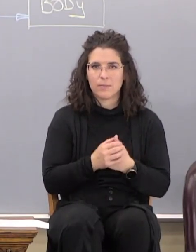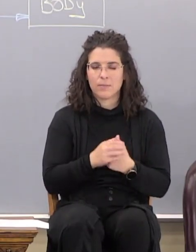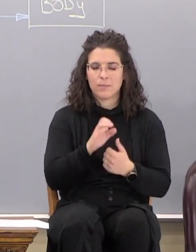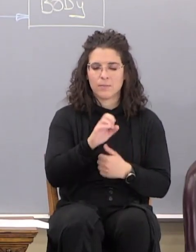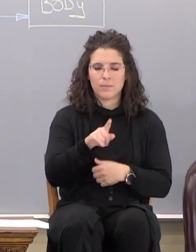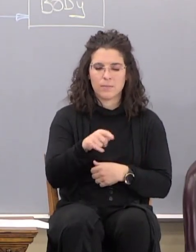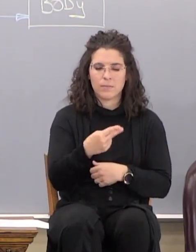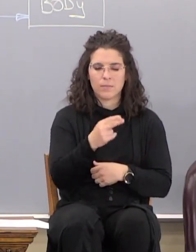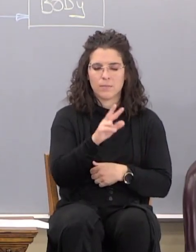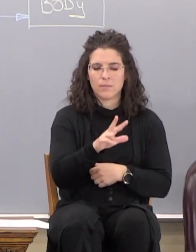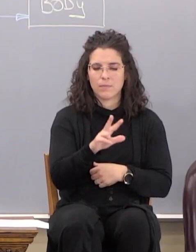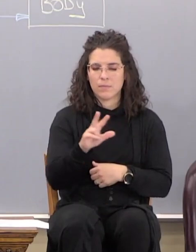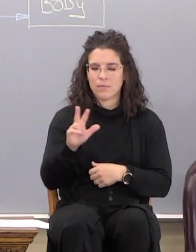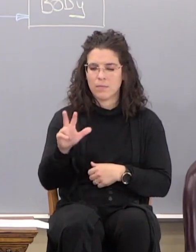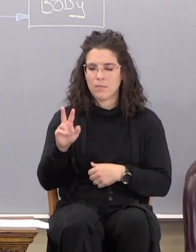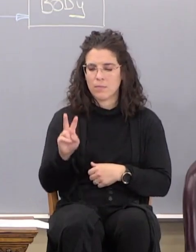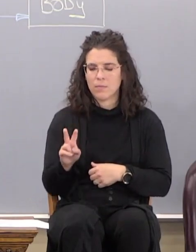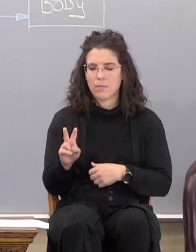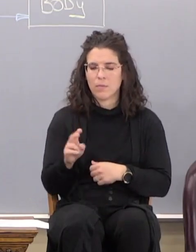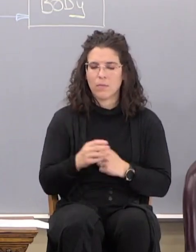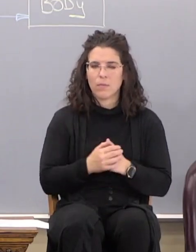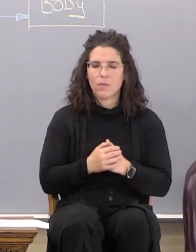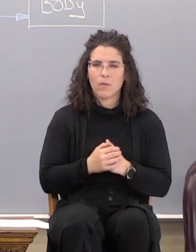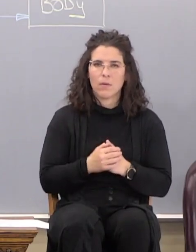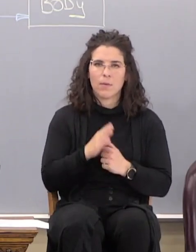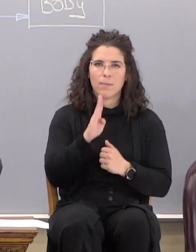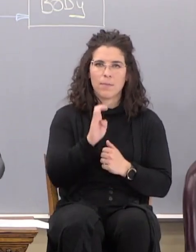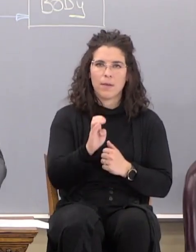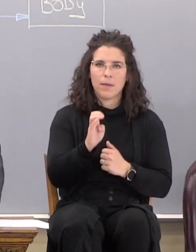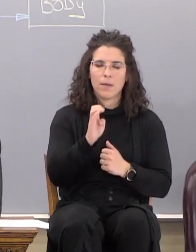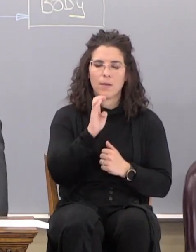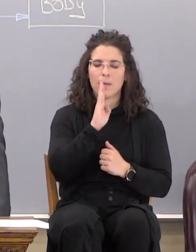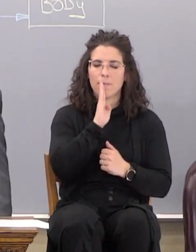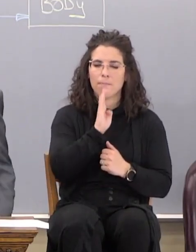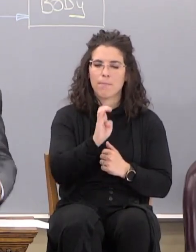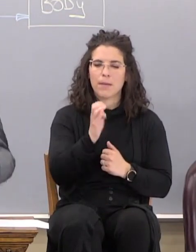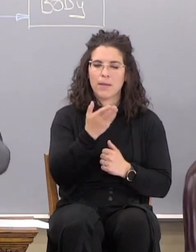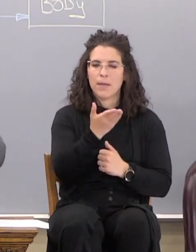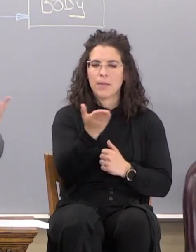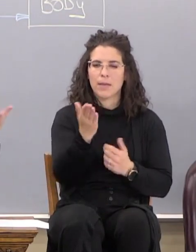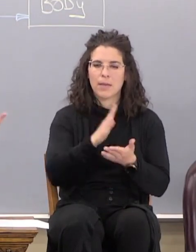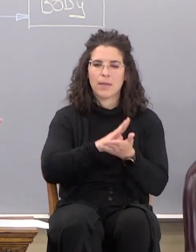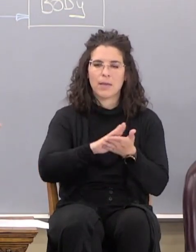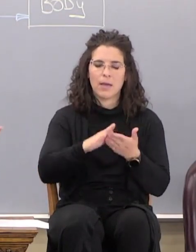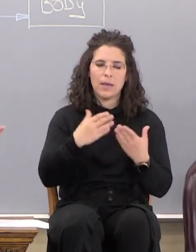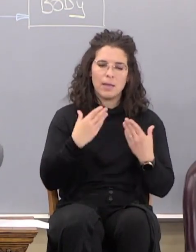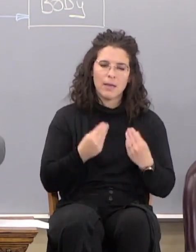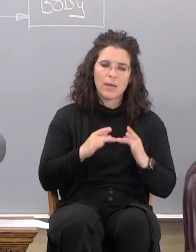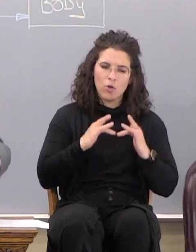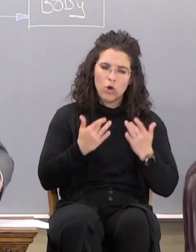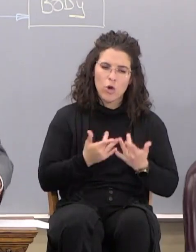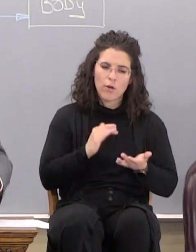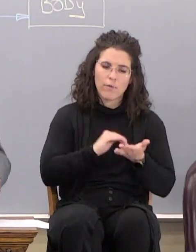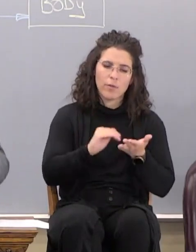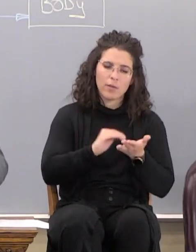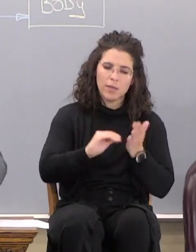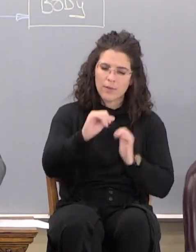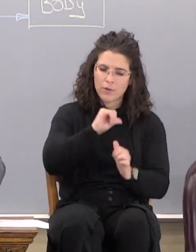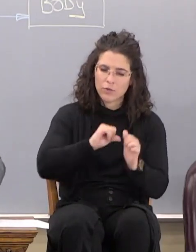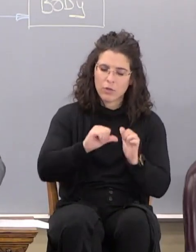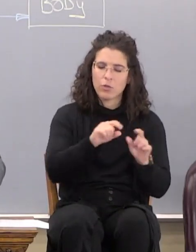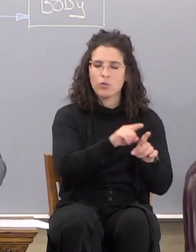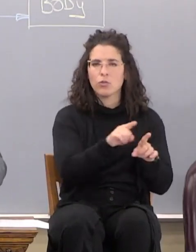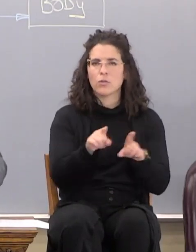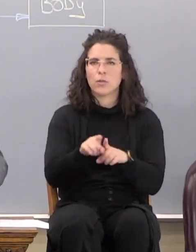Ephesians chapter 3, verse 32. Be ye kind, tenderhearted, forgiving one another, as God for Christ's sake hath forgiven